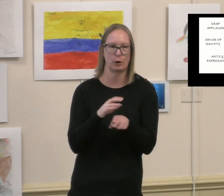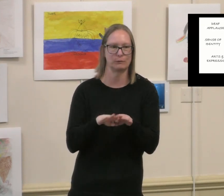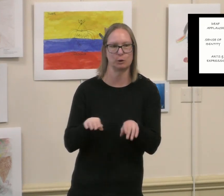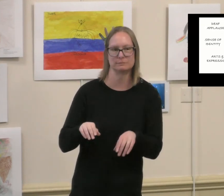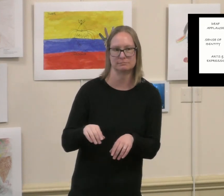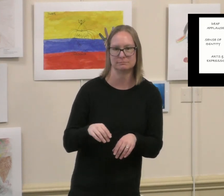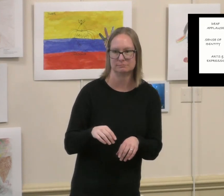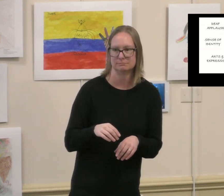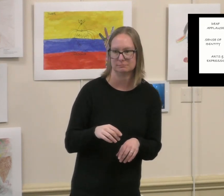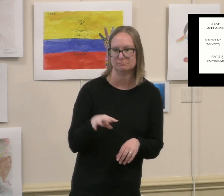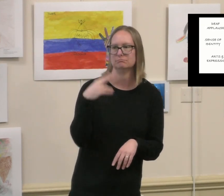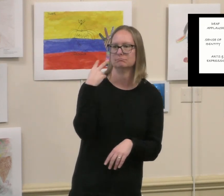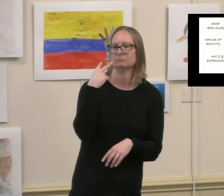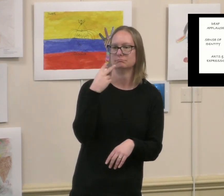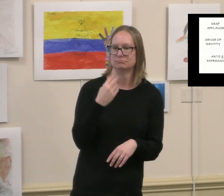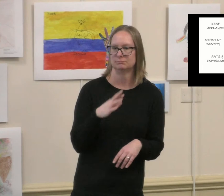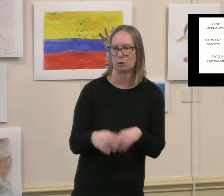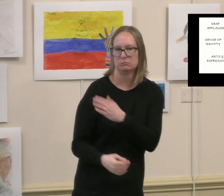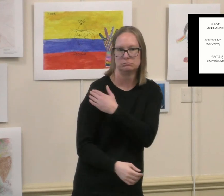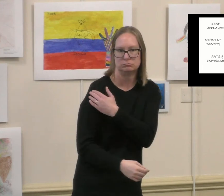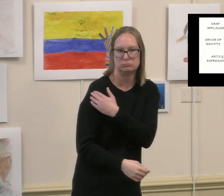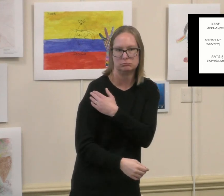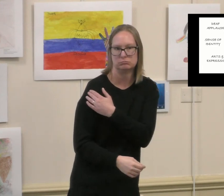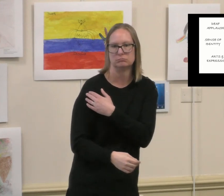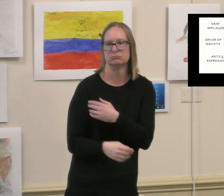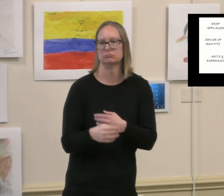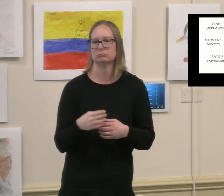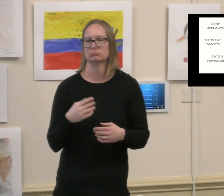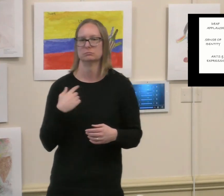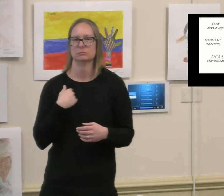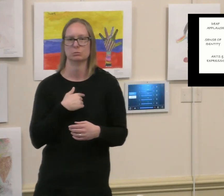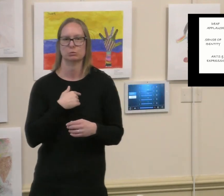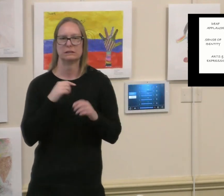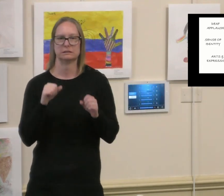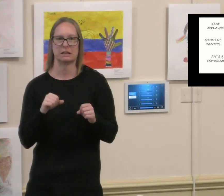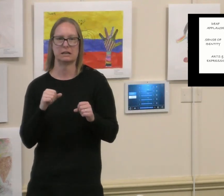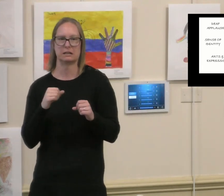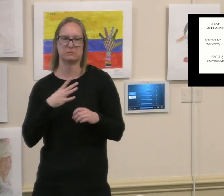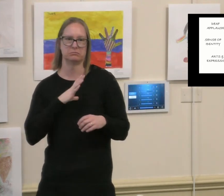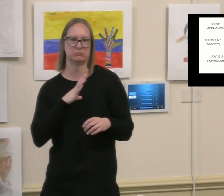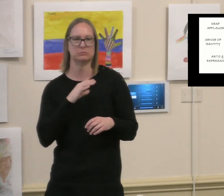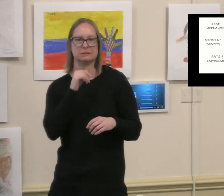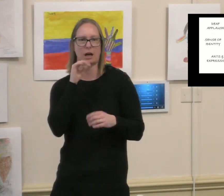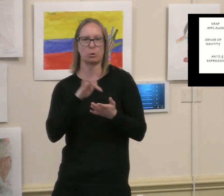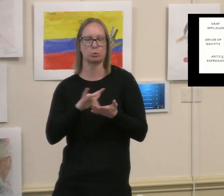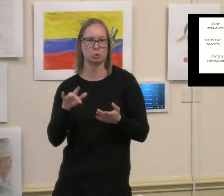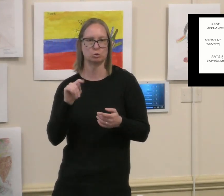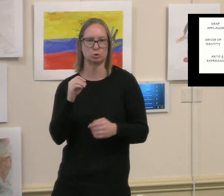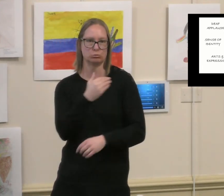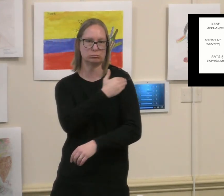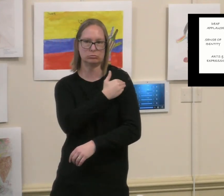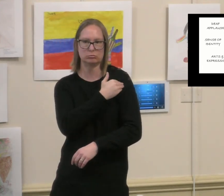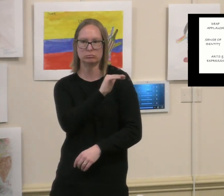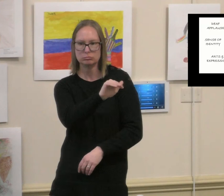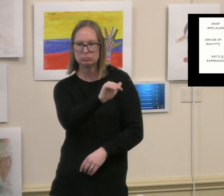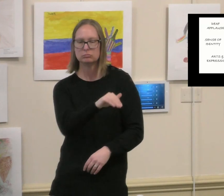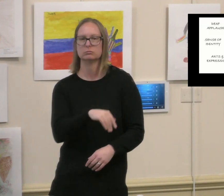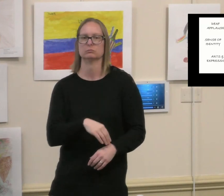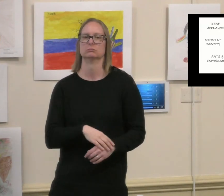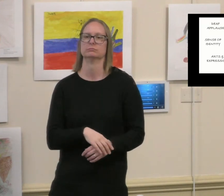of the carpet, but on like a hardwood floor, you could stomp your feet, you could tap somebody's shoulder. We don't consider that rude to